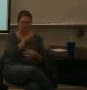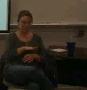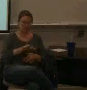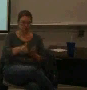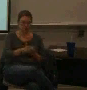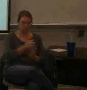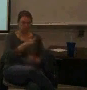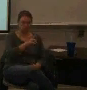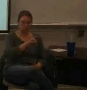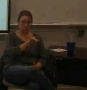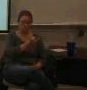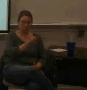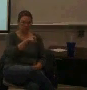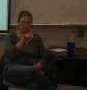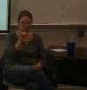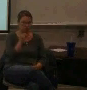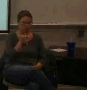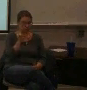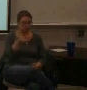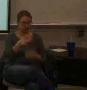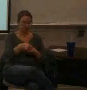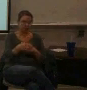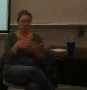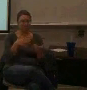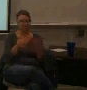scooping up brine shrimp all the time.